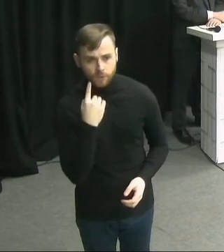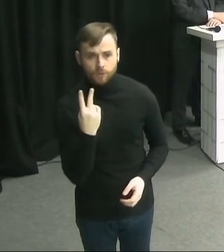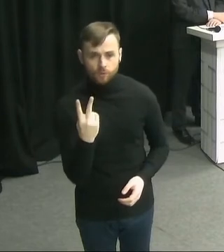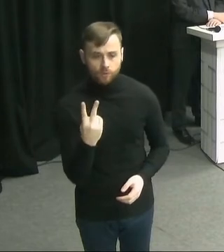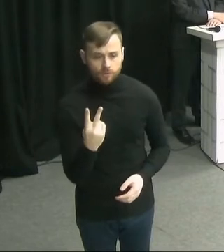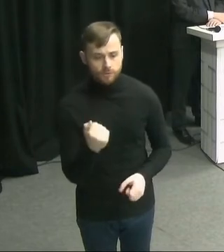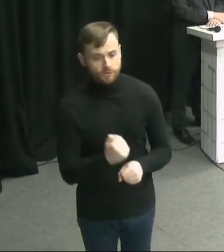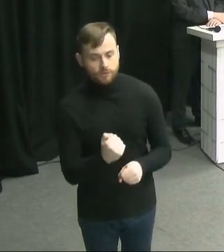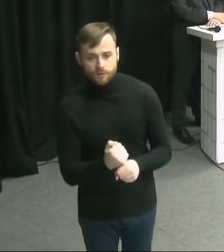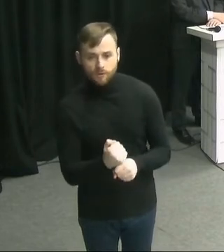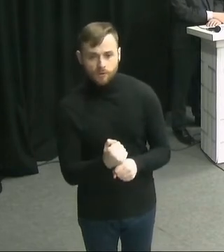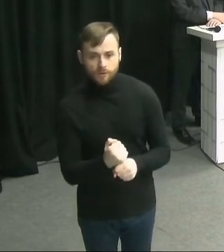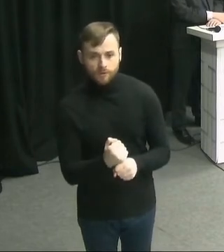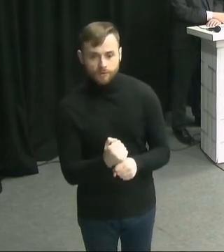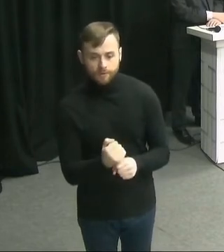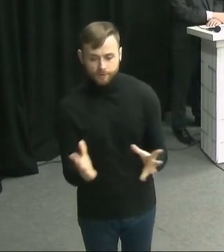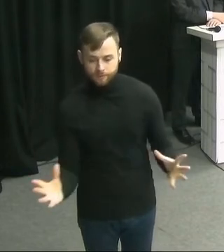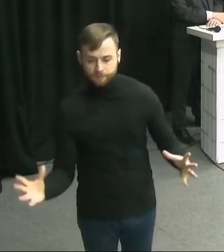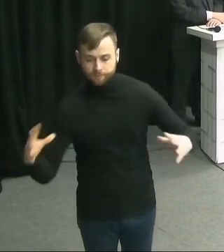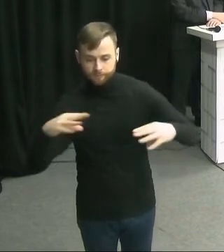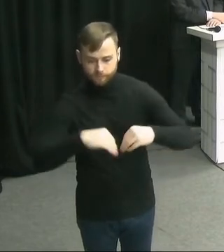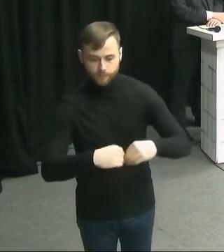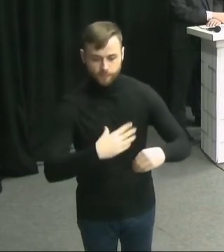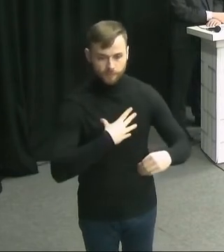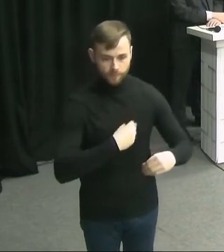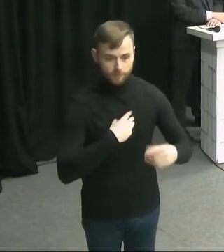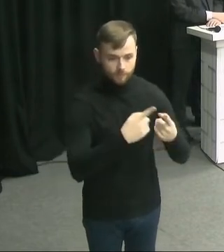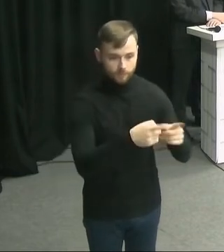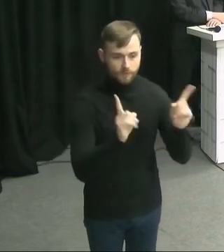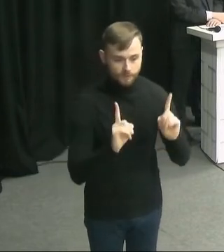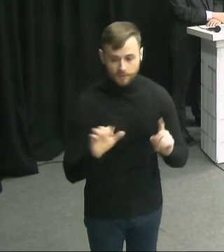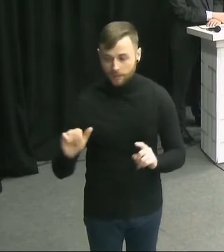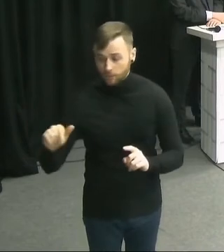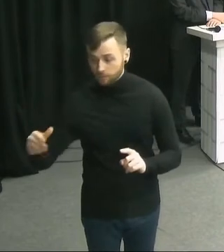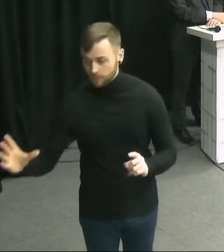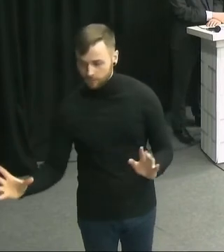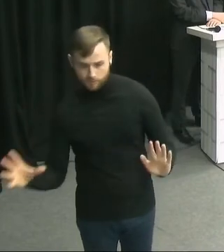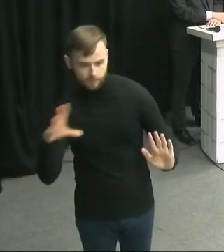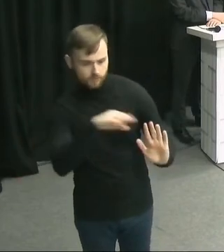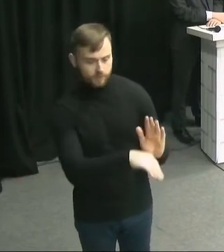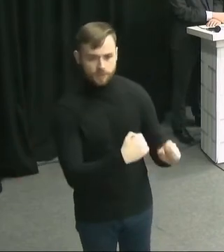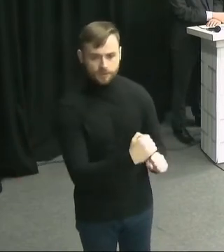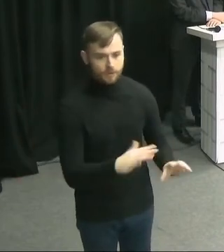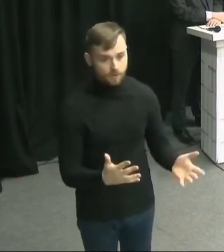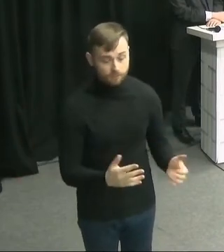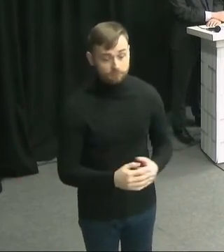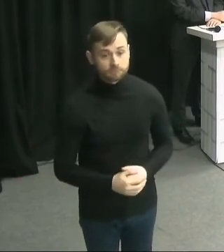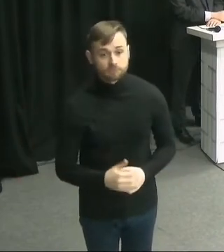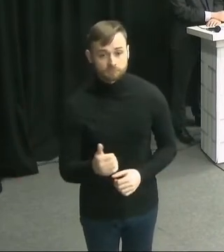Well, the question is very good, even though I didn't prepare for the question. I didn't see the question. Did we receive them in